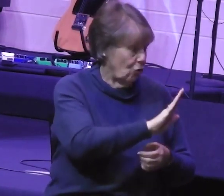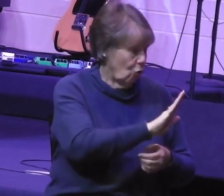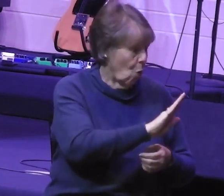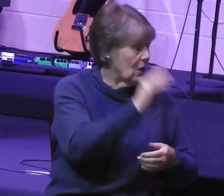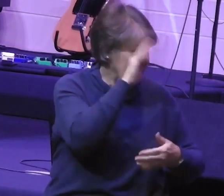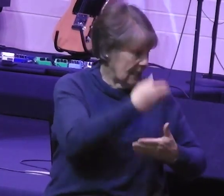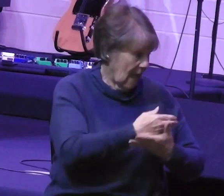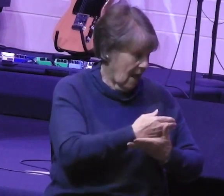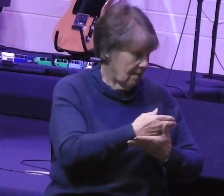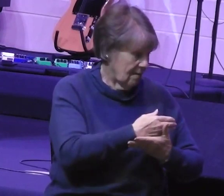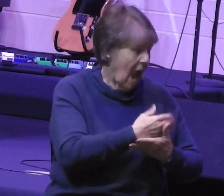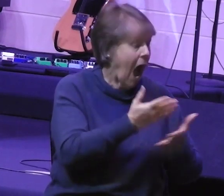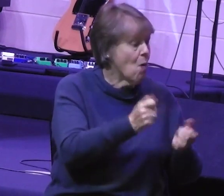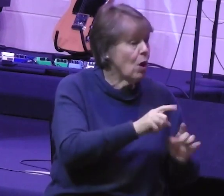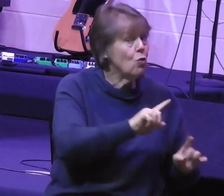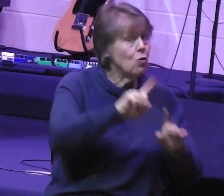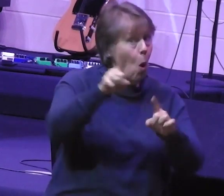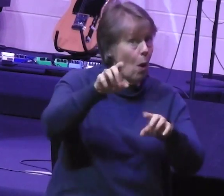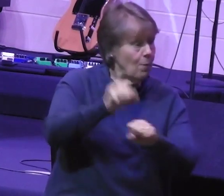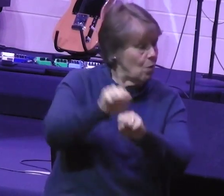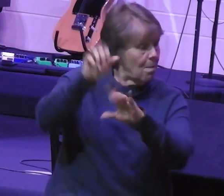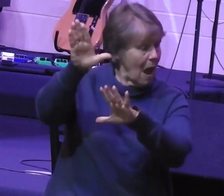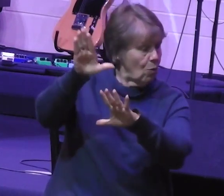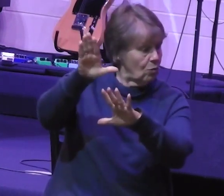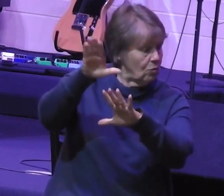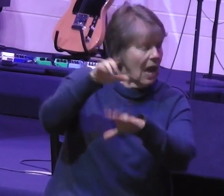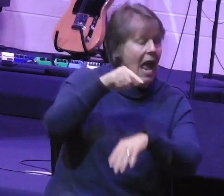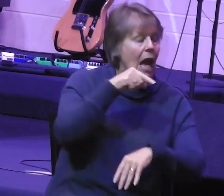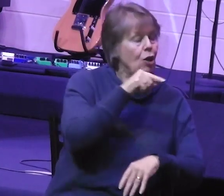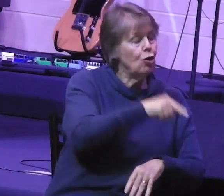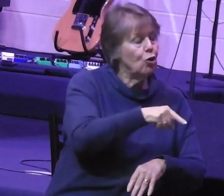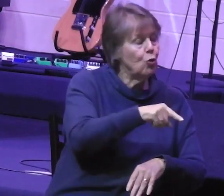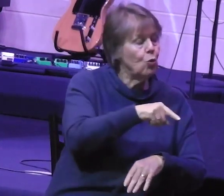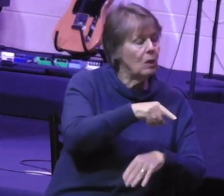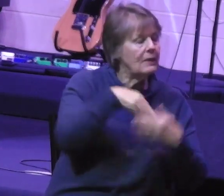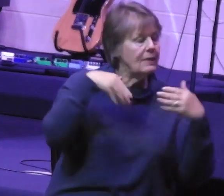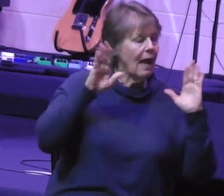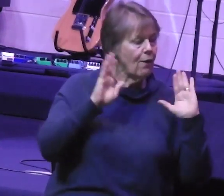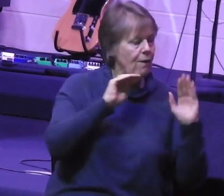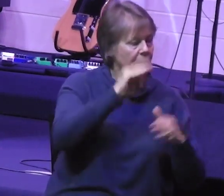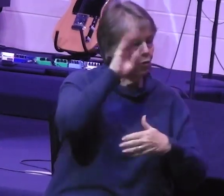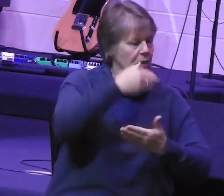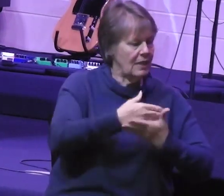the mountain, and I want you to sacrifice him to me.